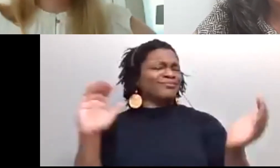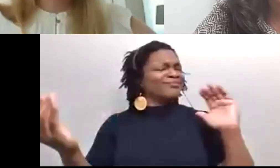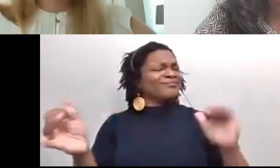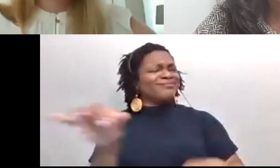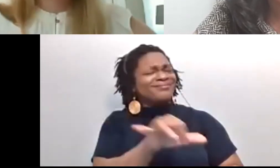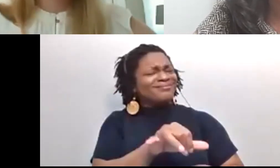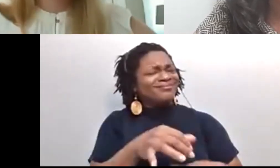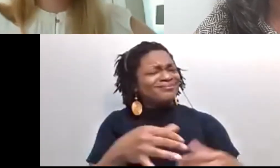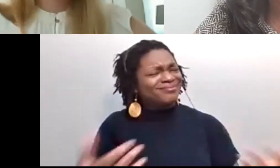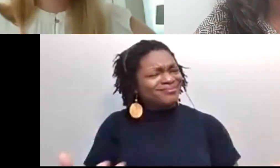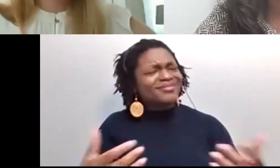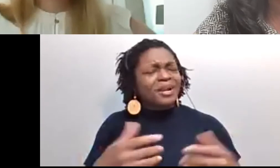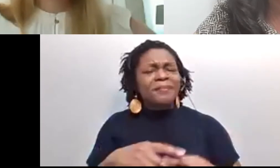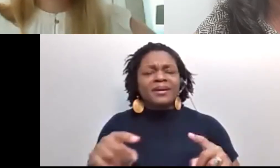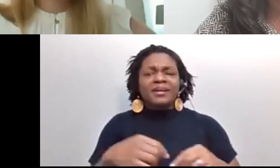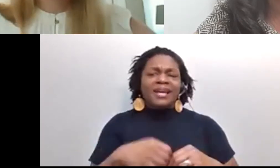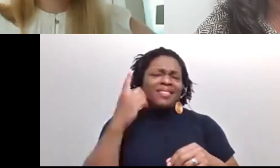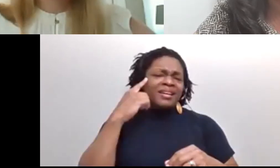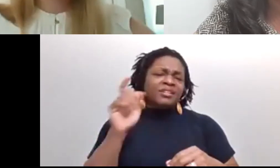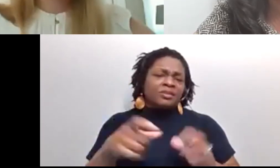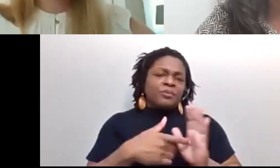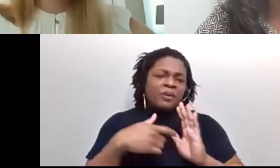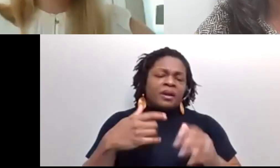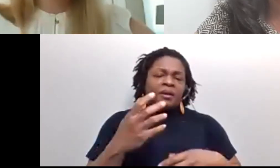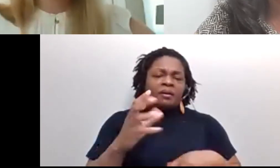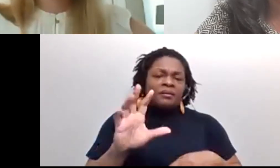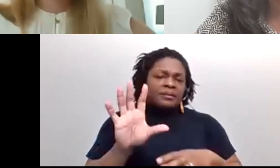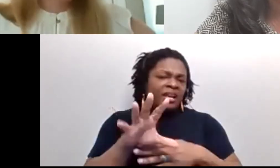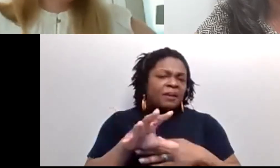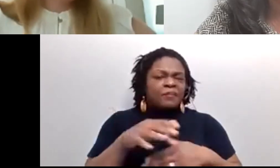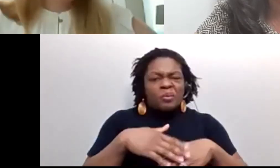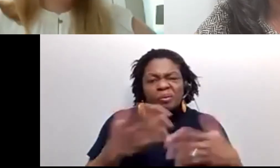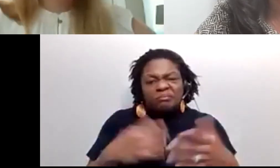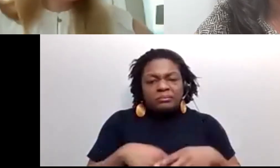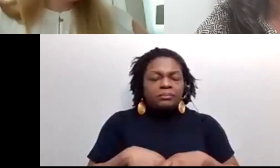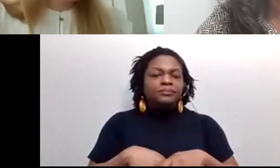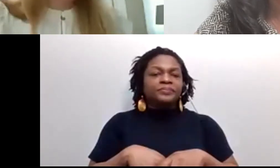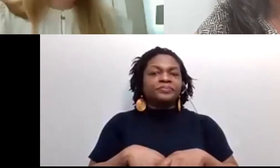Do we have any other suggestions for next steps for legislation?